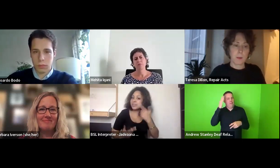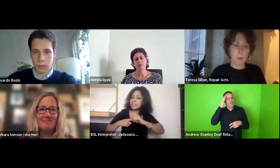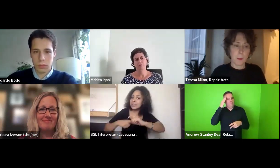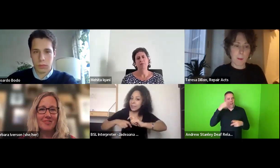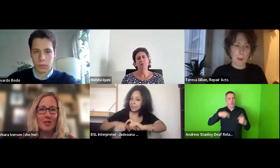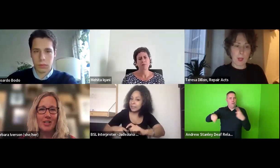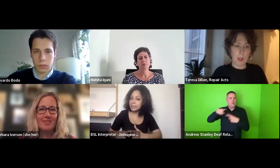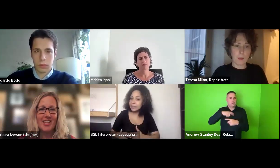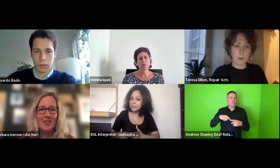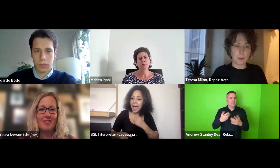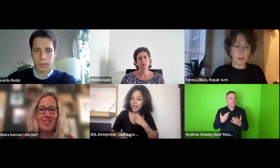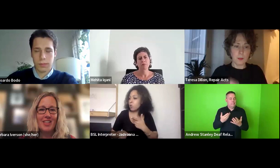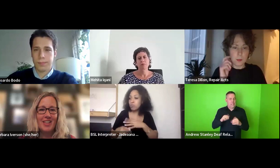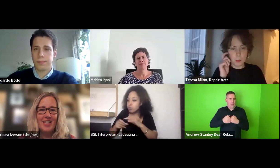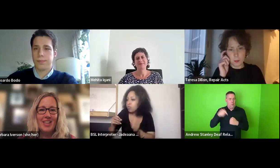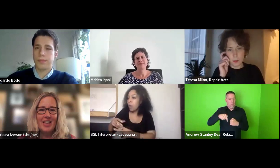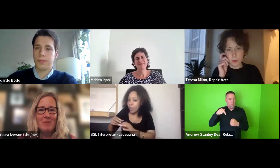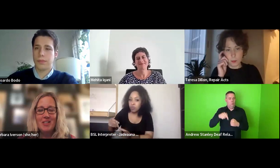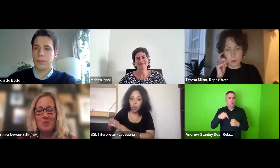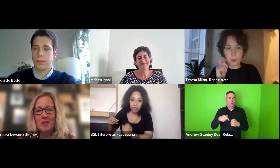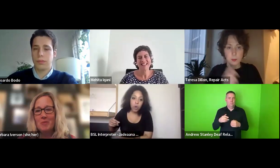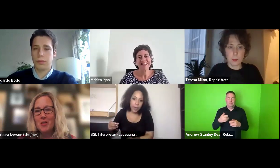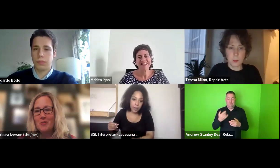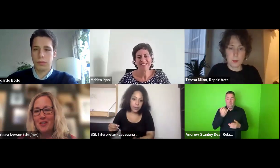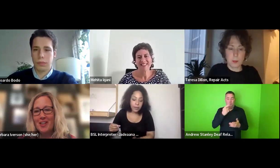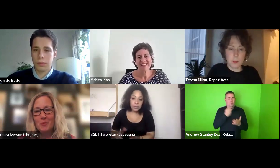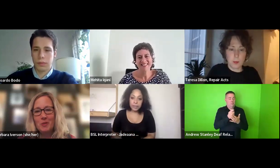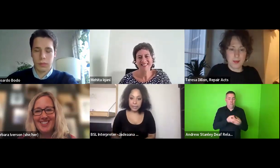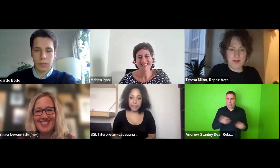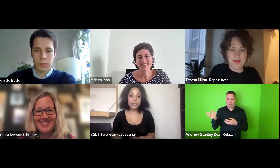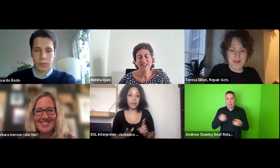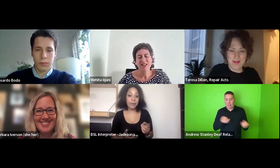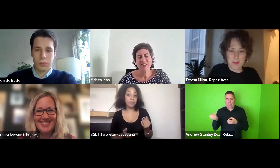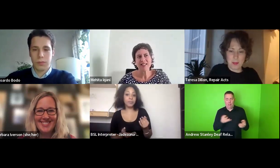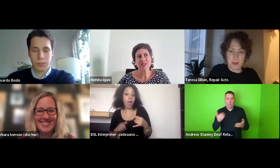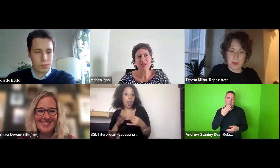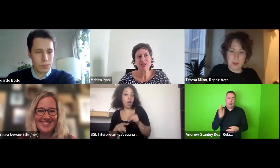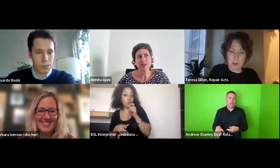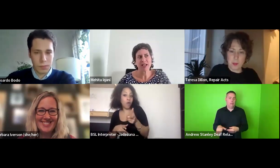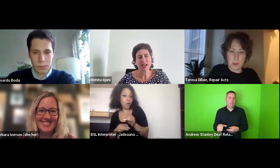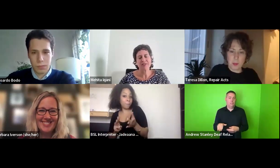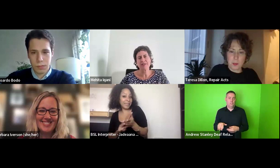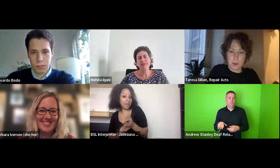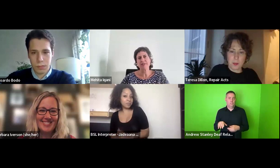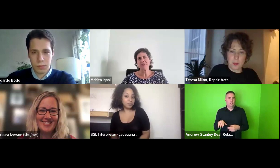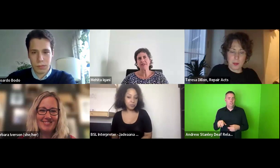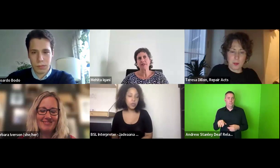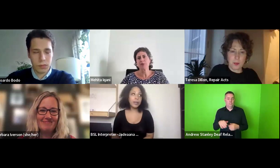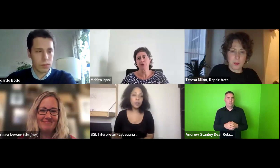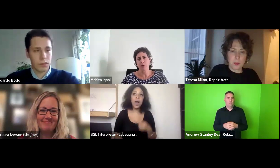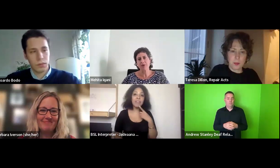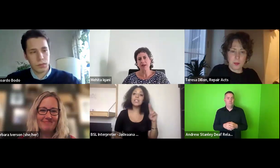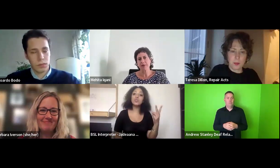thinking. Great, thank you. And Mahita, we'll come to you for the last word. So I'd say 2 calls to action. To